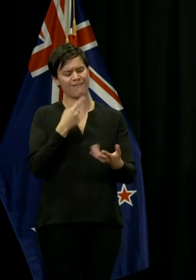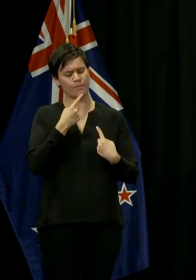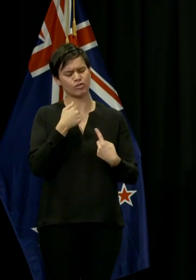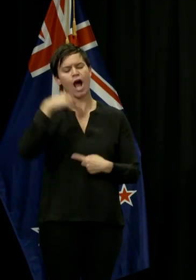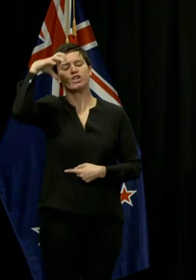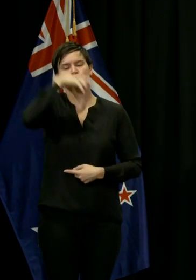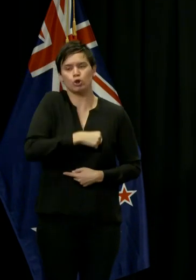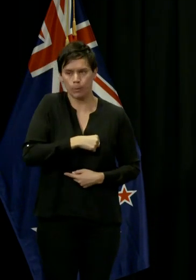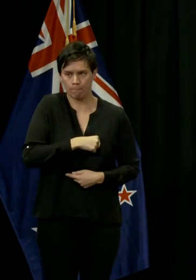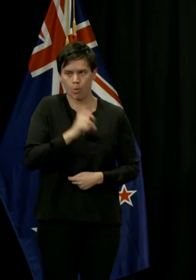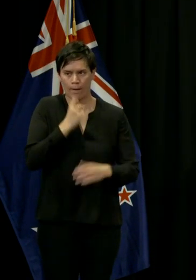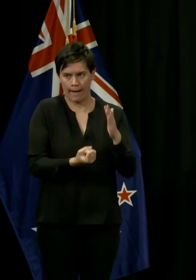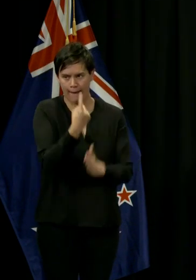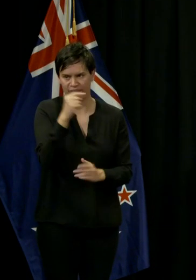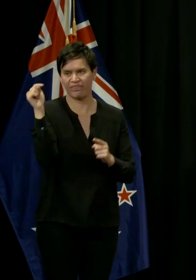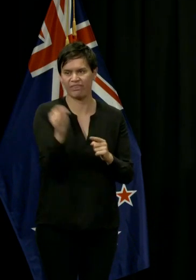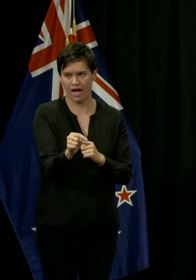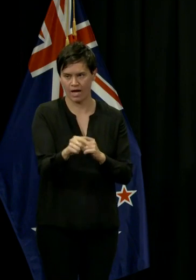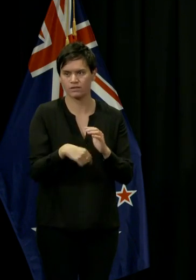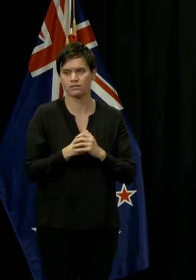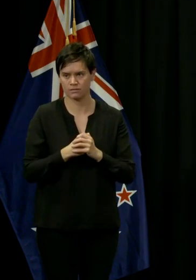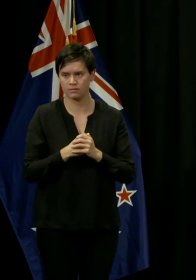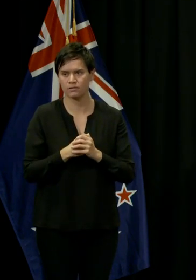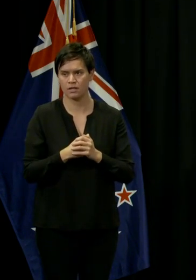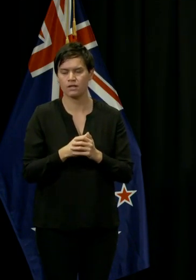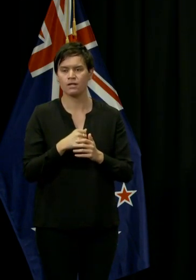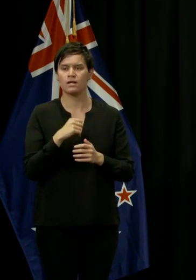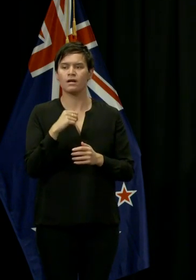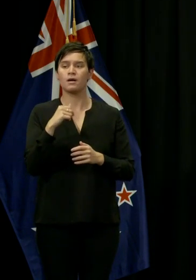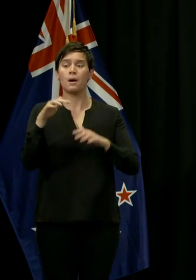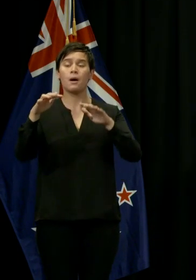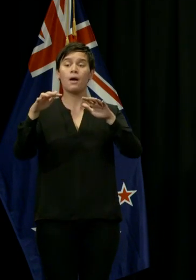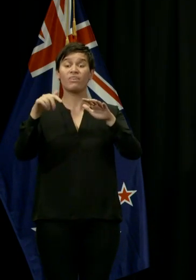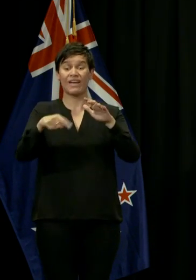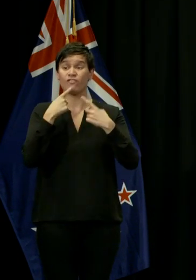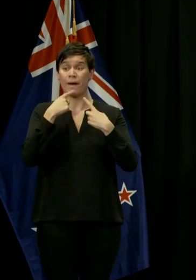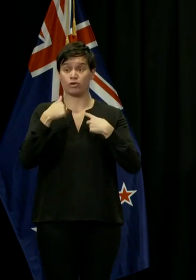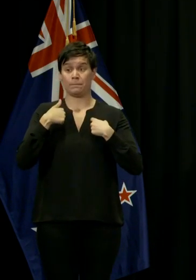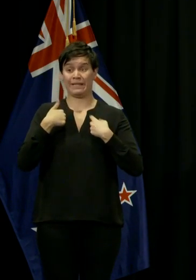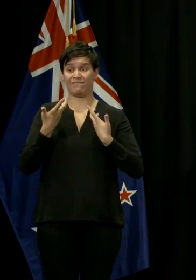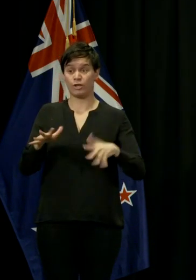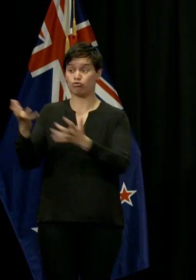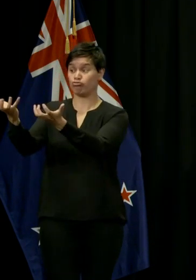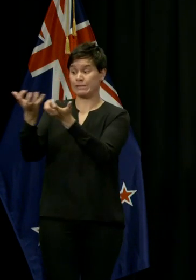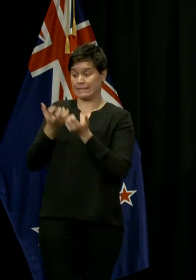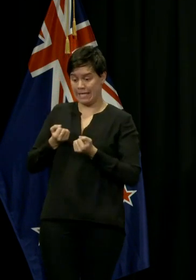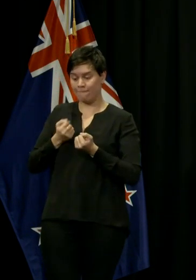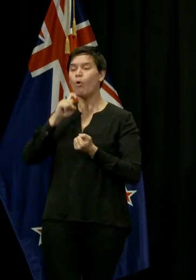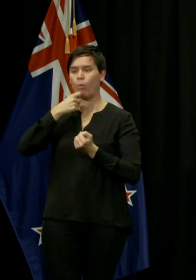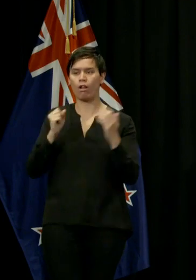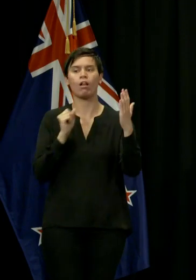thousands. I expect that we'll be making the advice that we've received publicly available in the same way we do with other papers that we